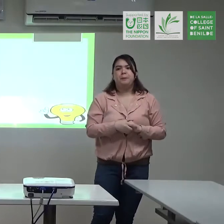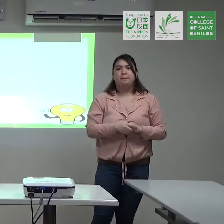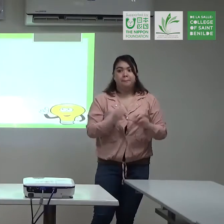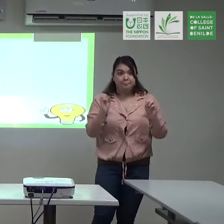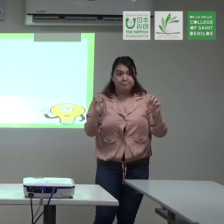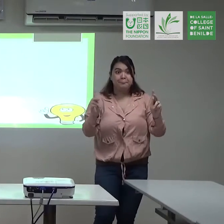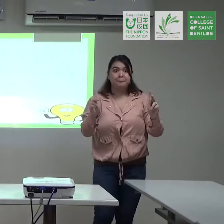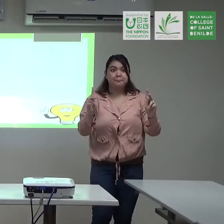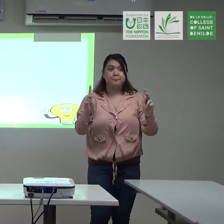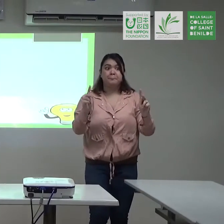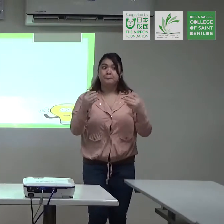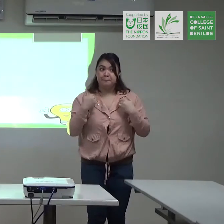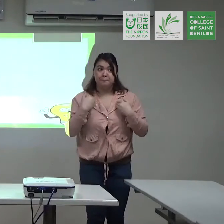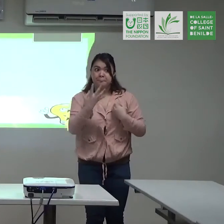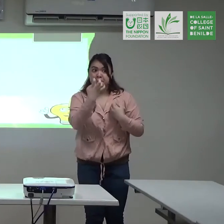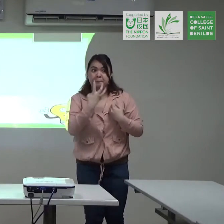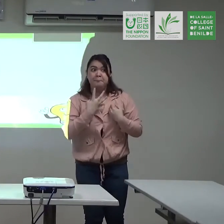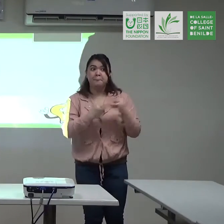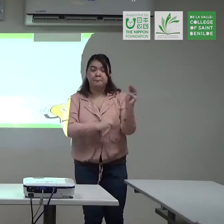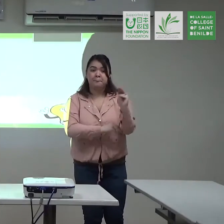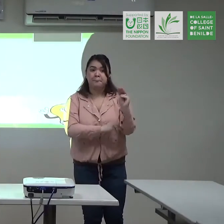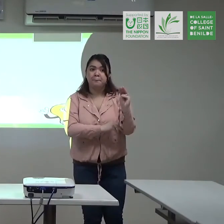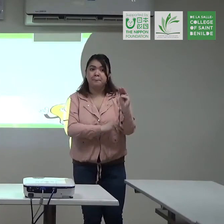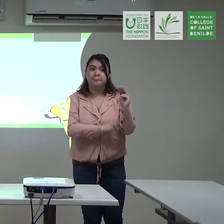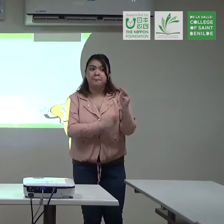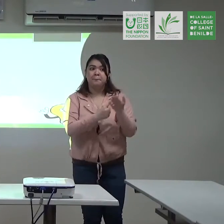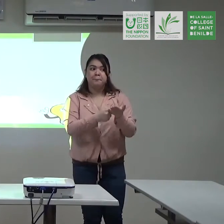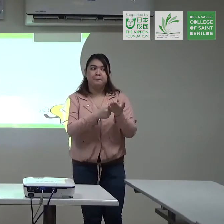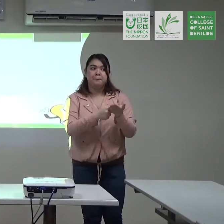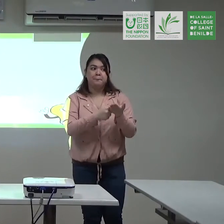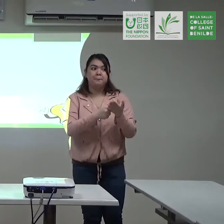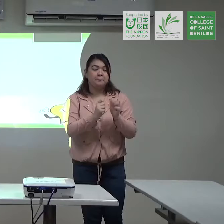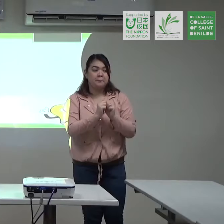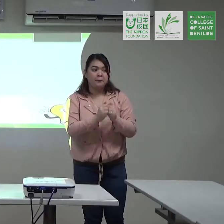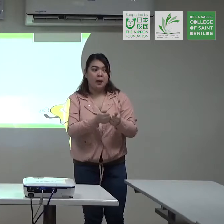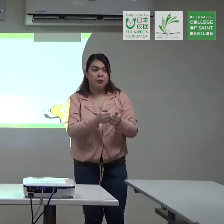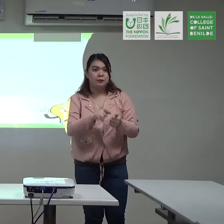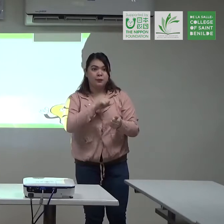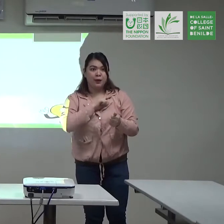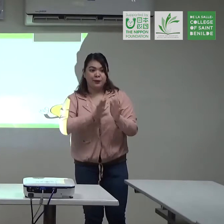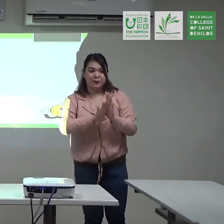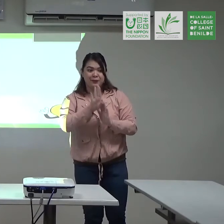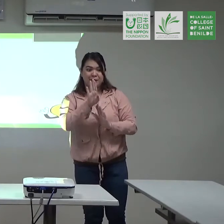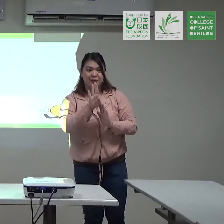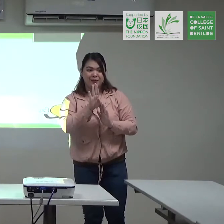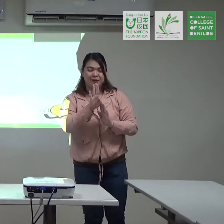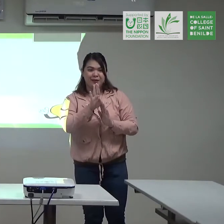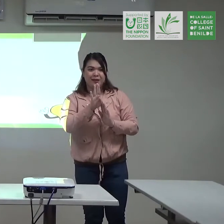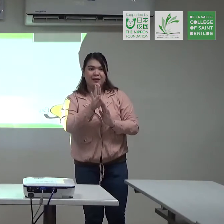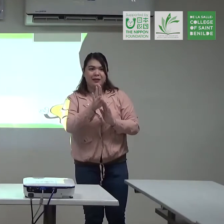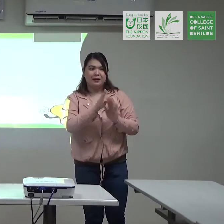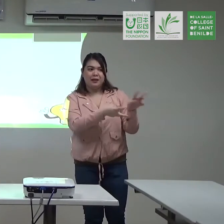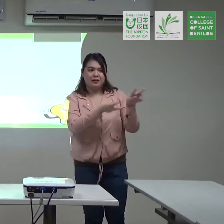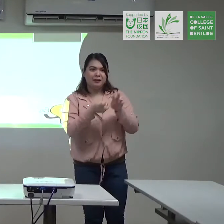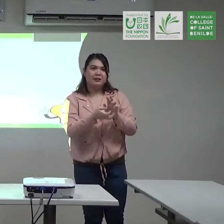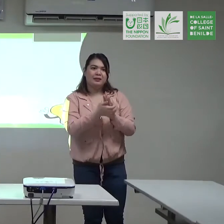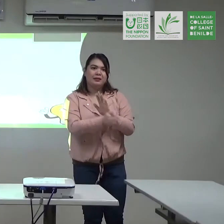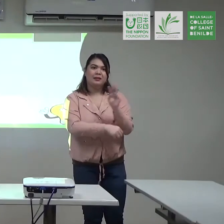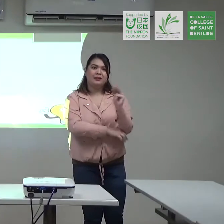Okay? Any question about metacognition? How we develop metacognitive skills?